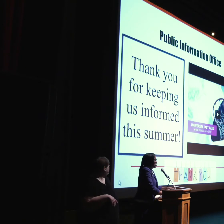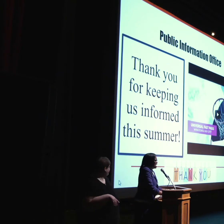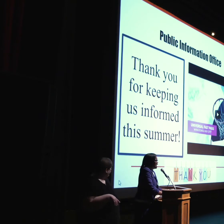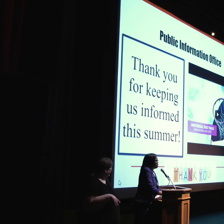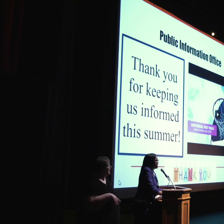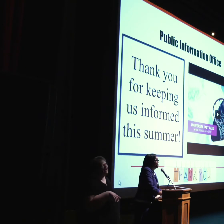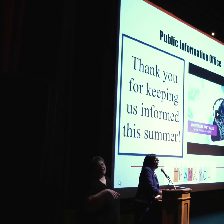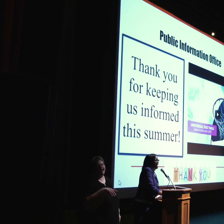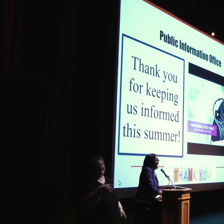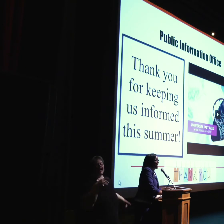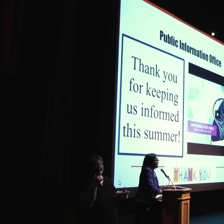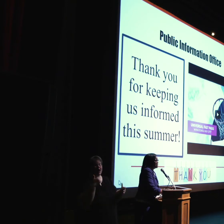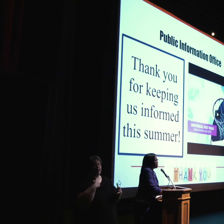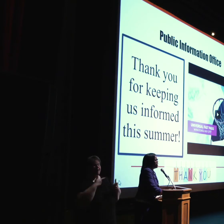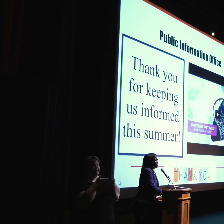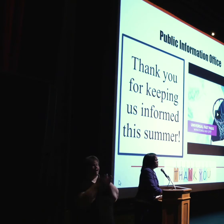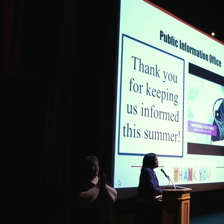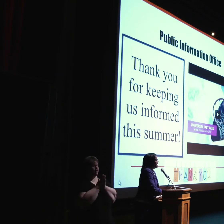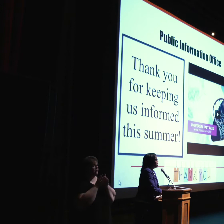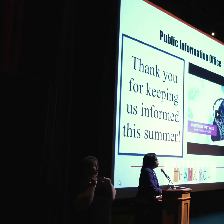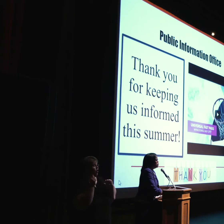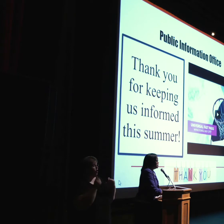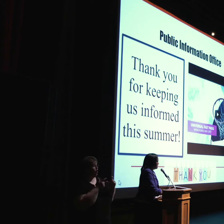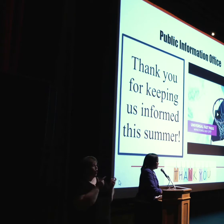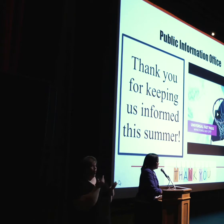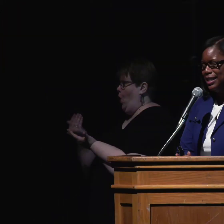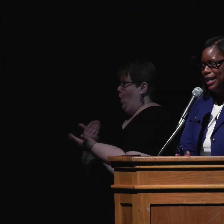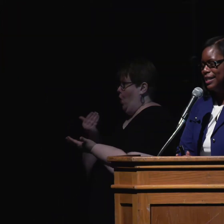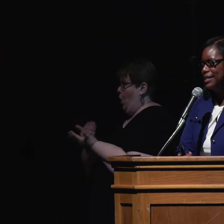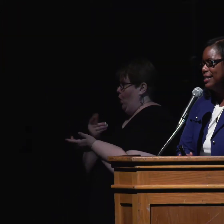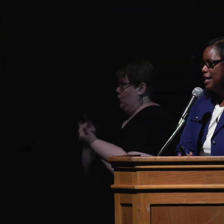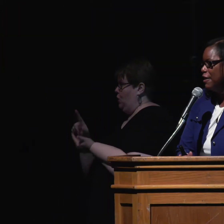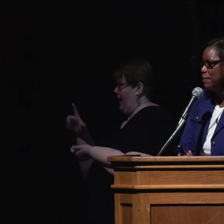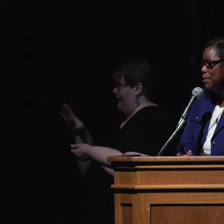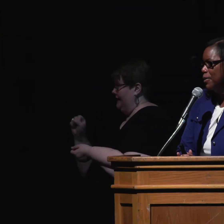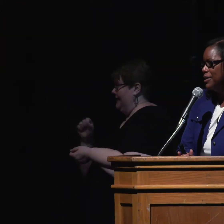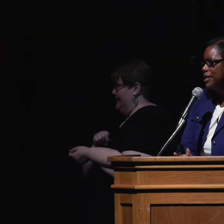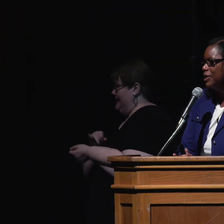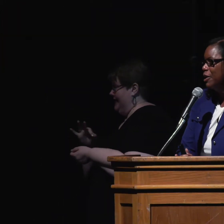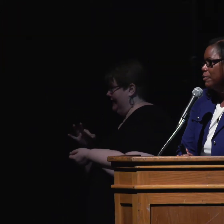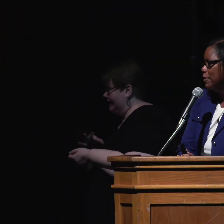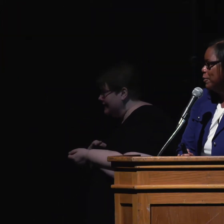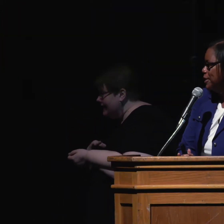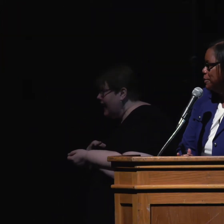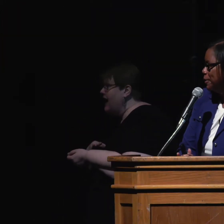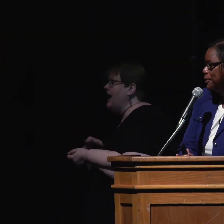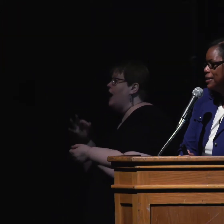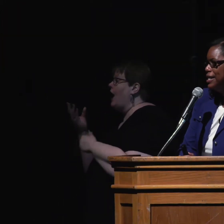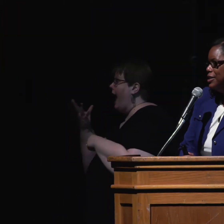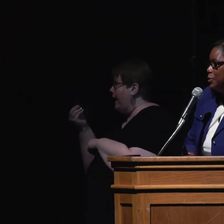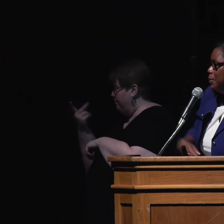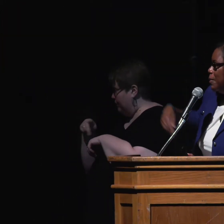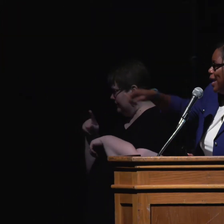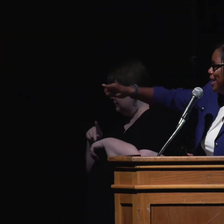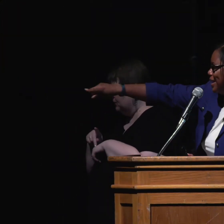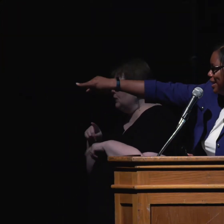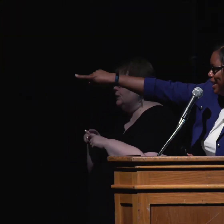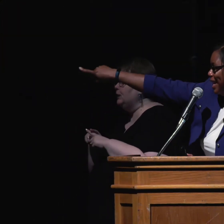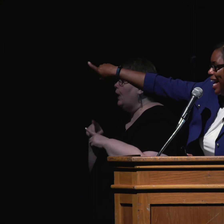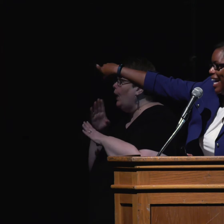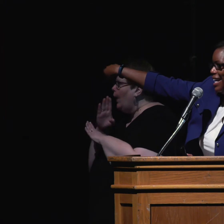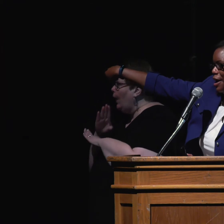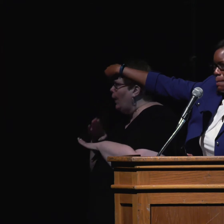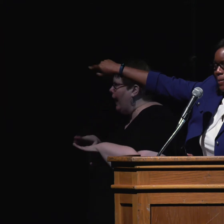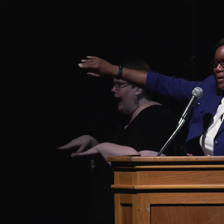At this time, I'm going to ask all of my new to LCS staff members, along with principals, to